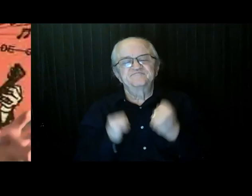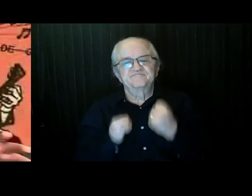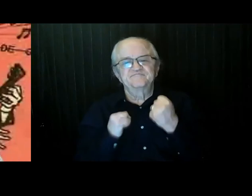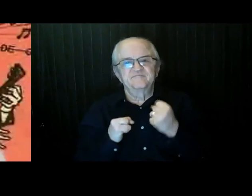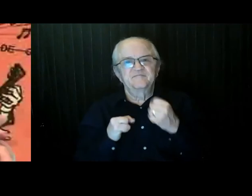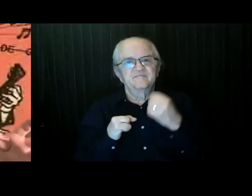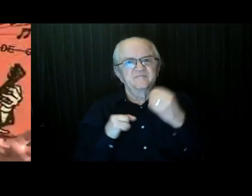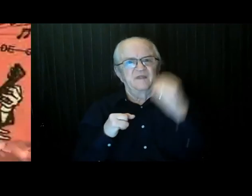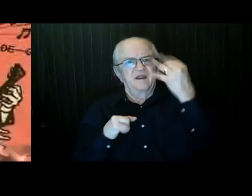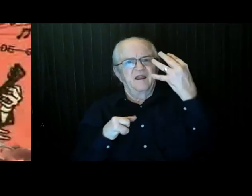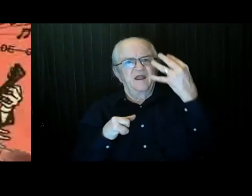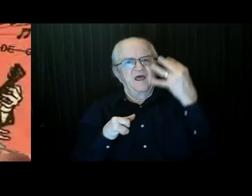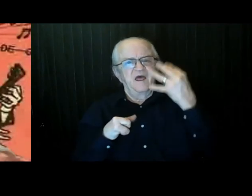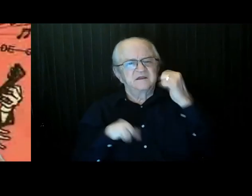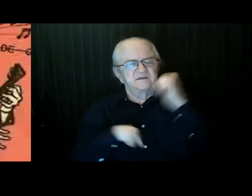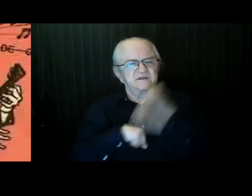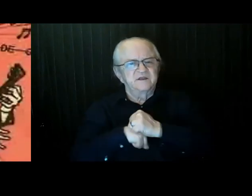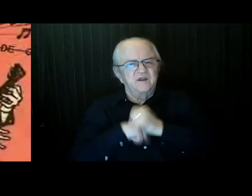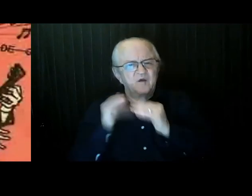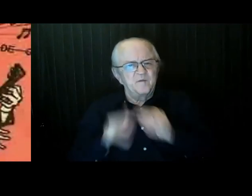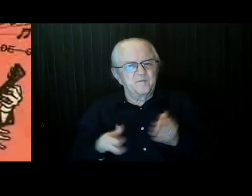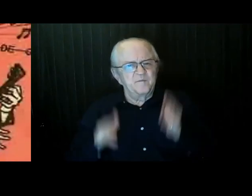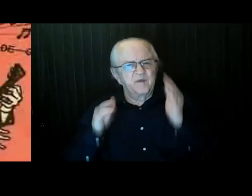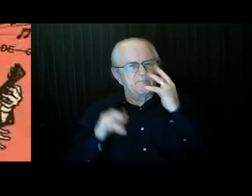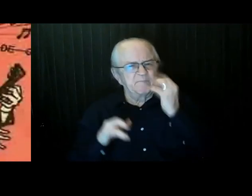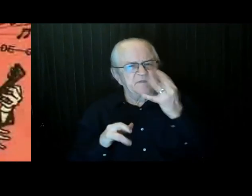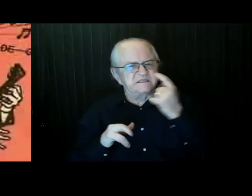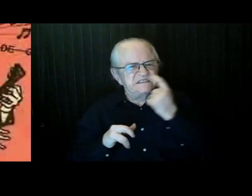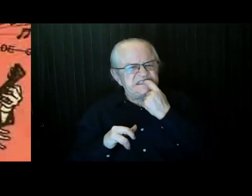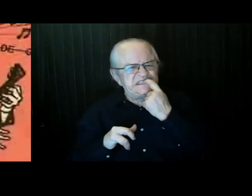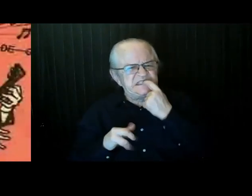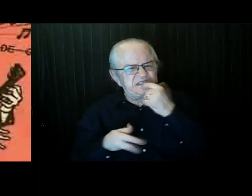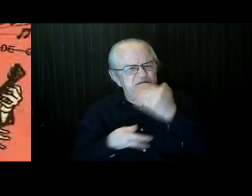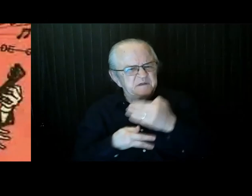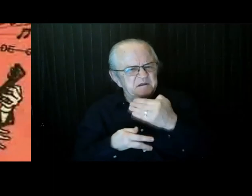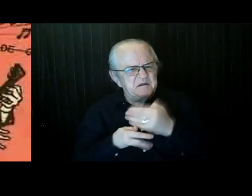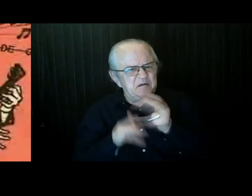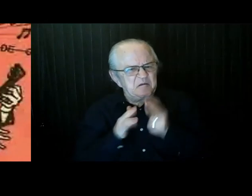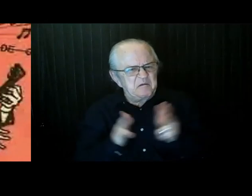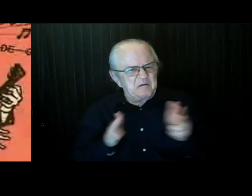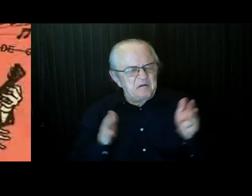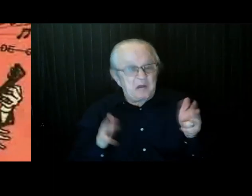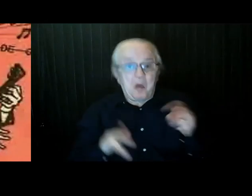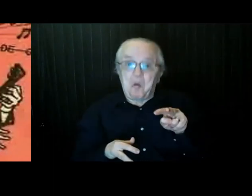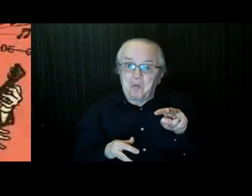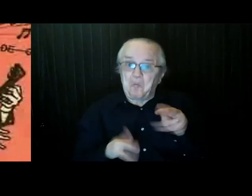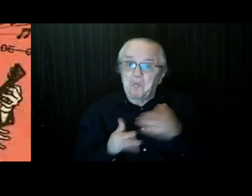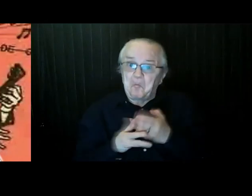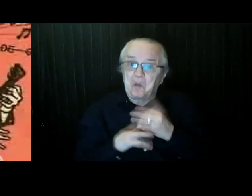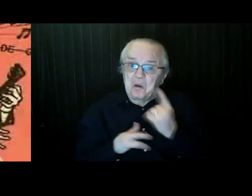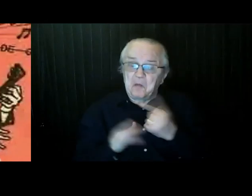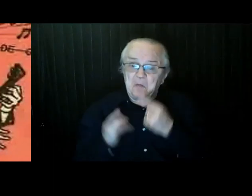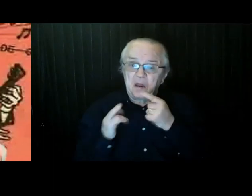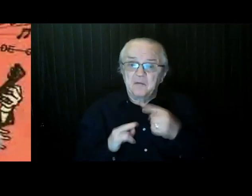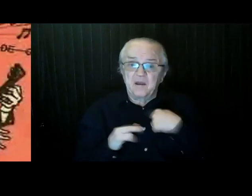building. It's a stone building, beautiful glass windows. There are cars out in front of it. It's 9:30. I think, all right, something's happening. And as I look, as I pull